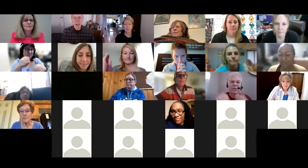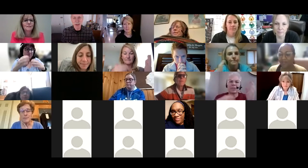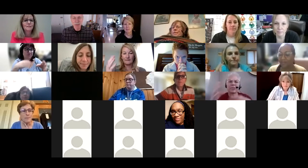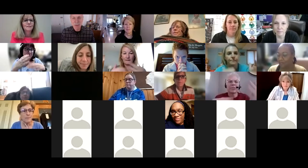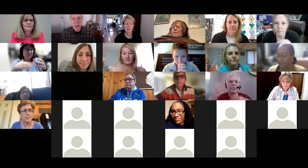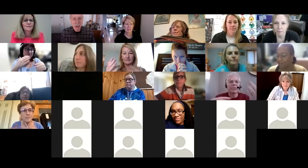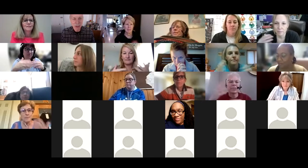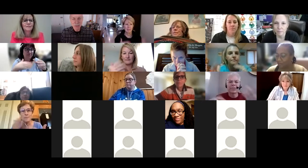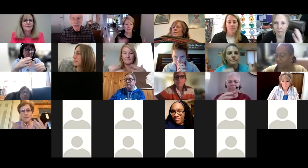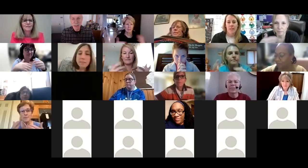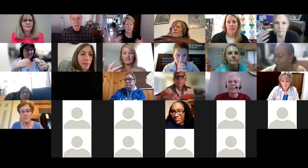record. Go, Dawn. Go, Nance.